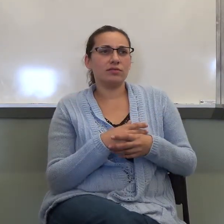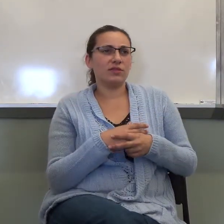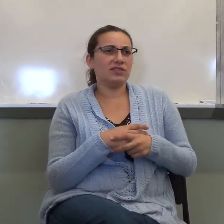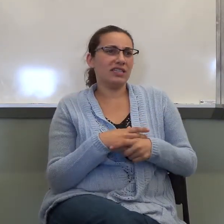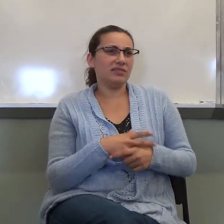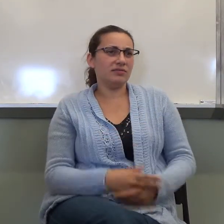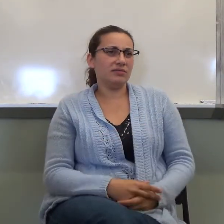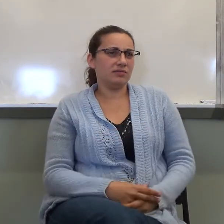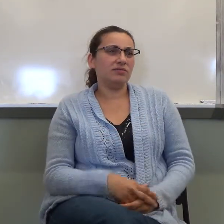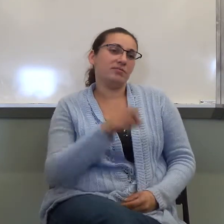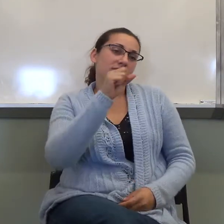15? 15.